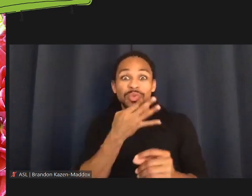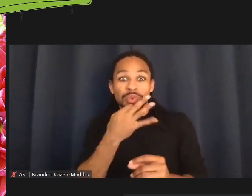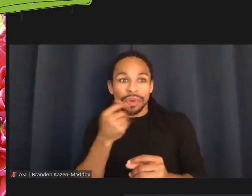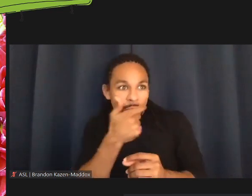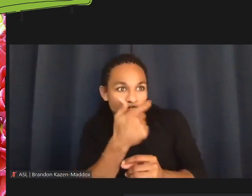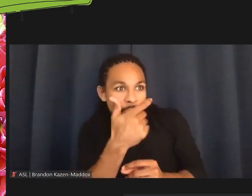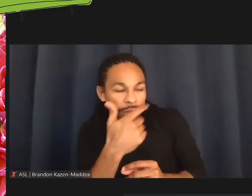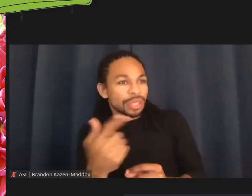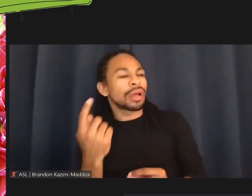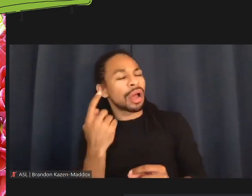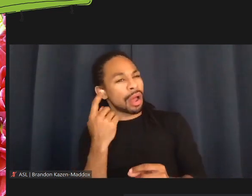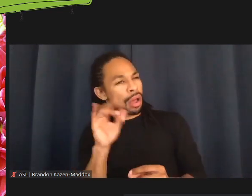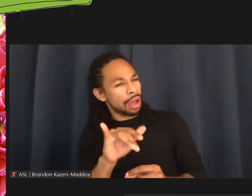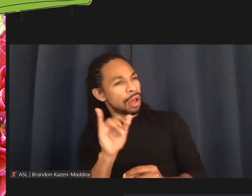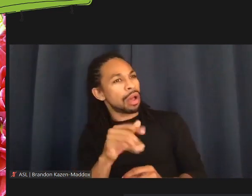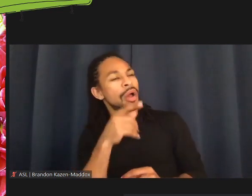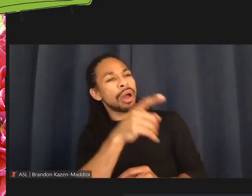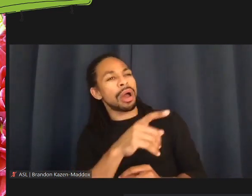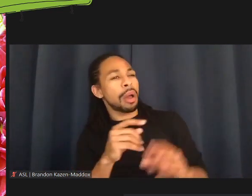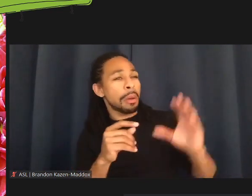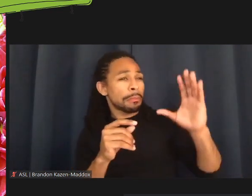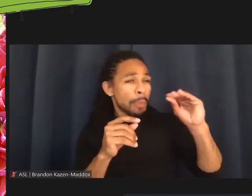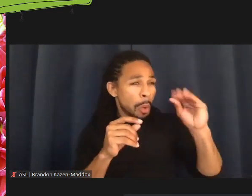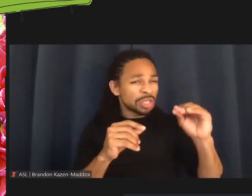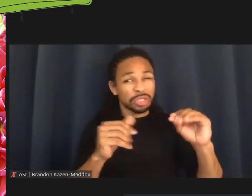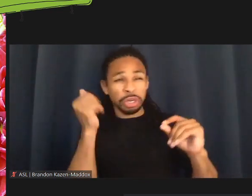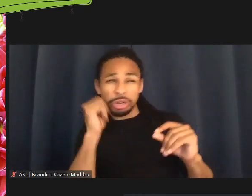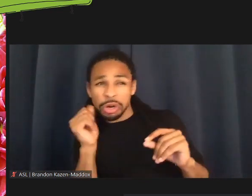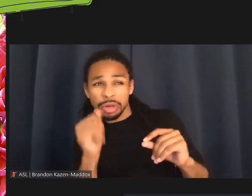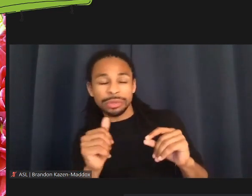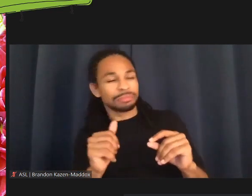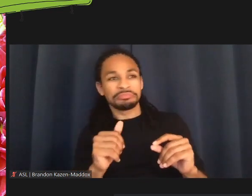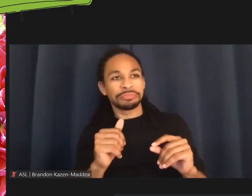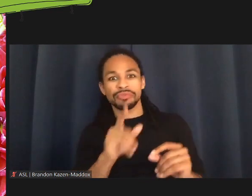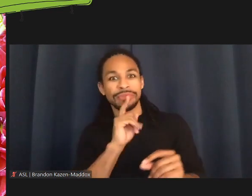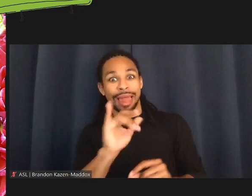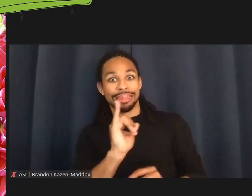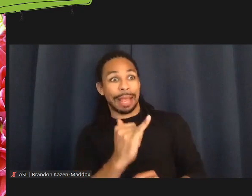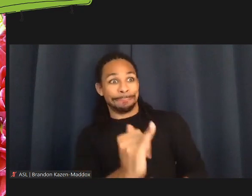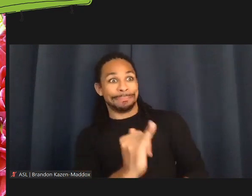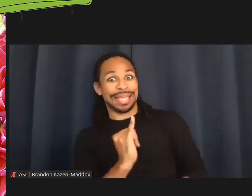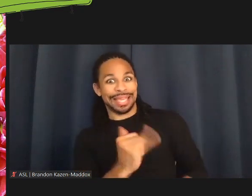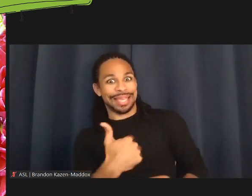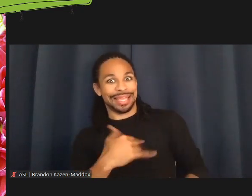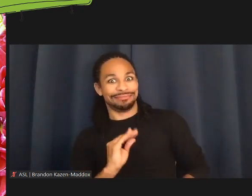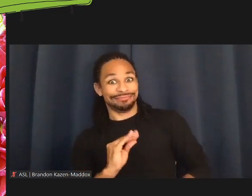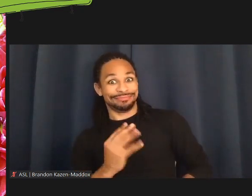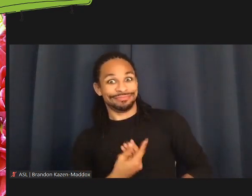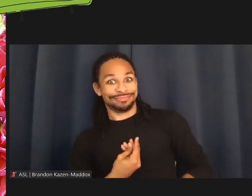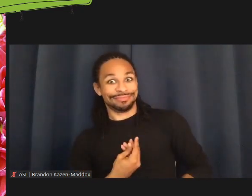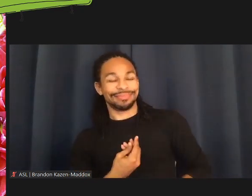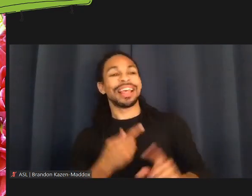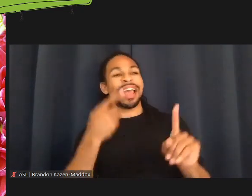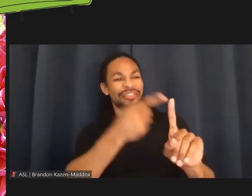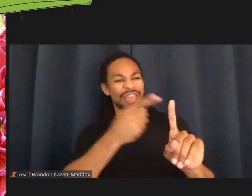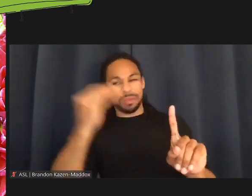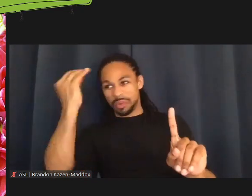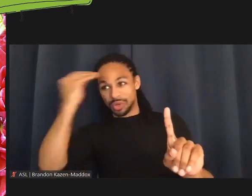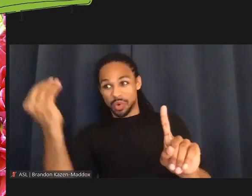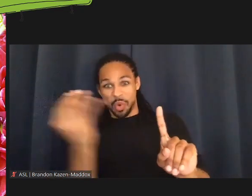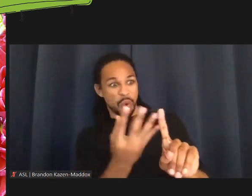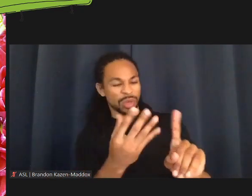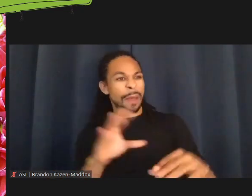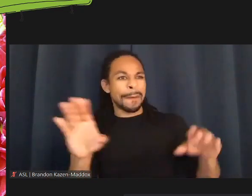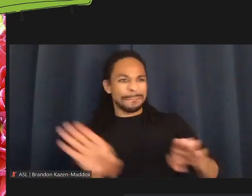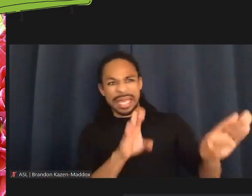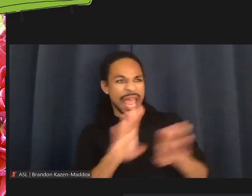my brother and my sister. Instead, they were like me. When they were told to behave a certain gender, they cried,